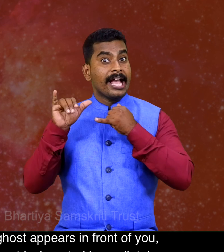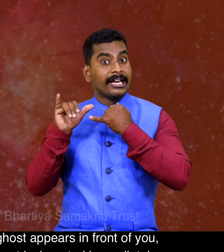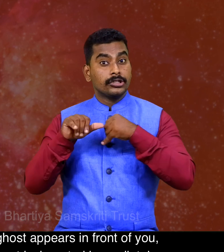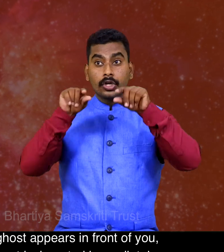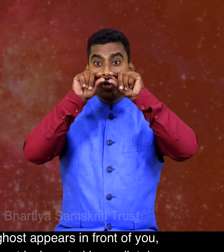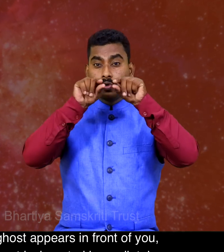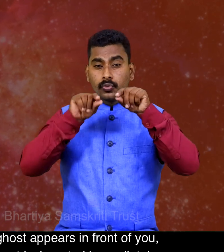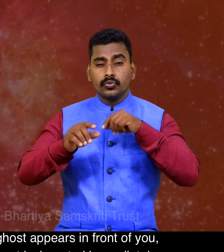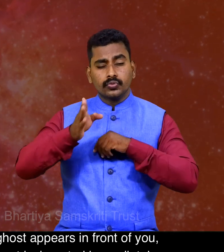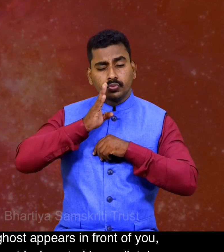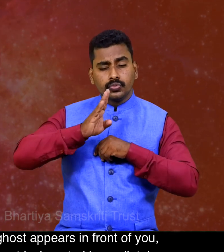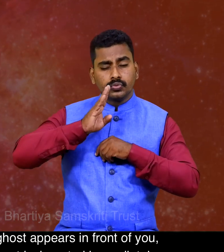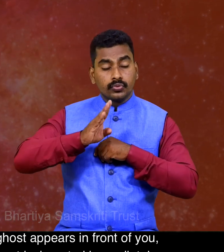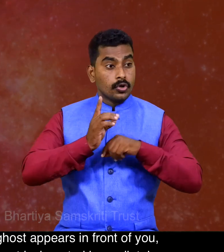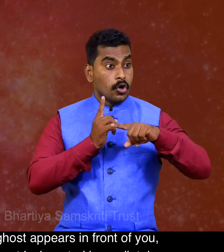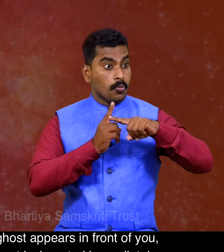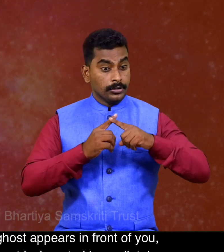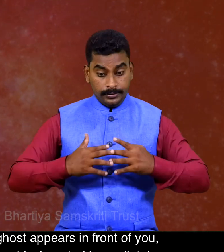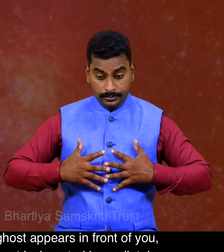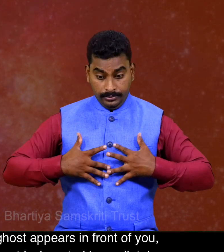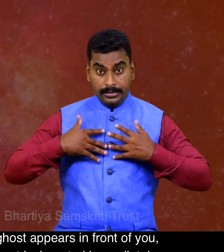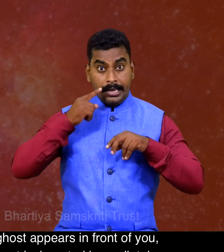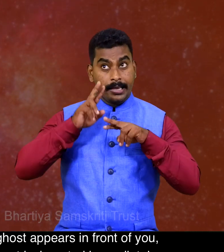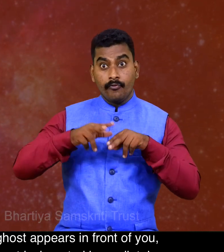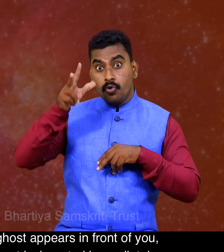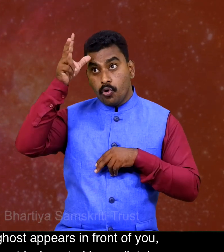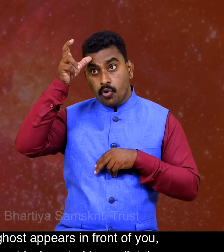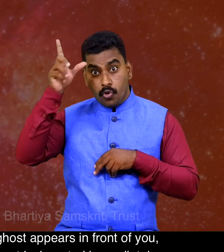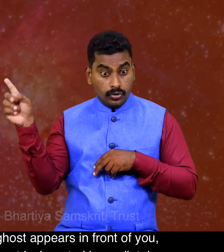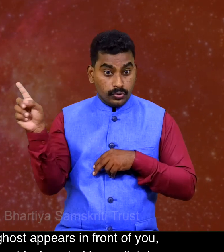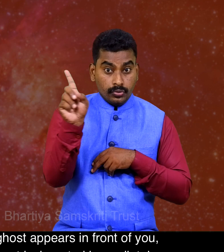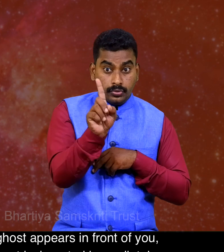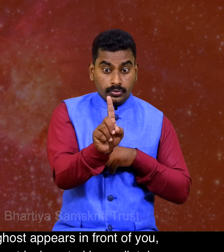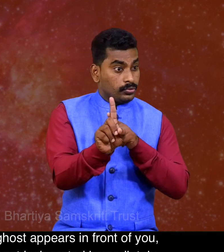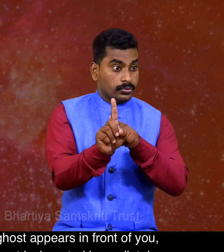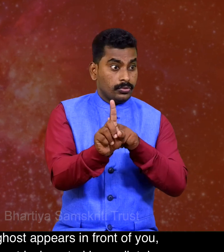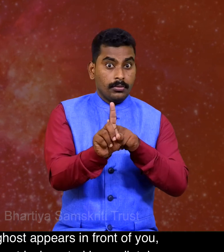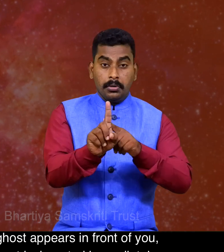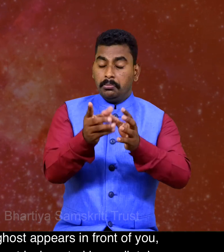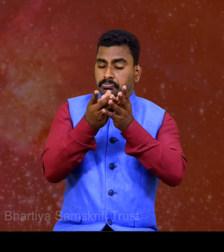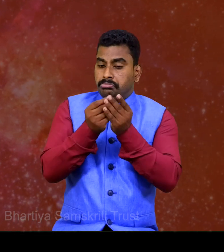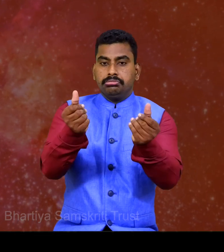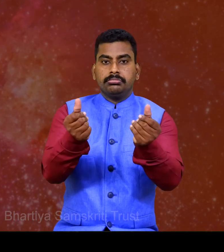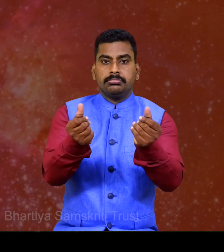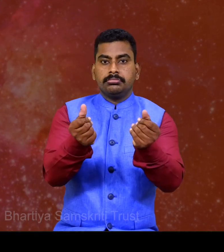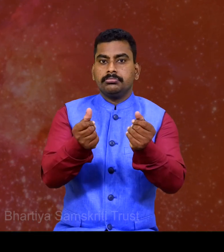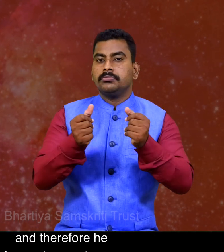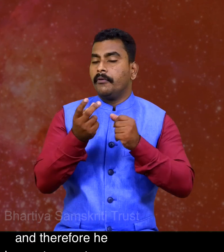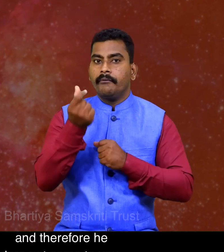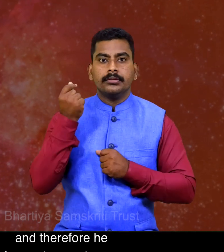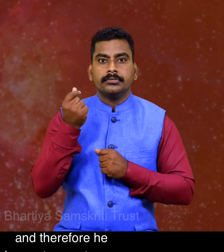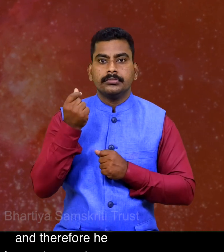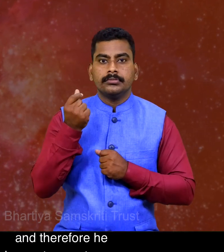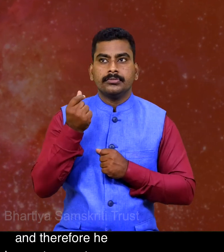If the ghost appears in front of you, he will get incinerated immediately,